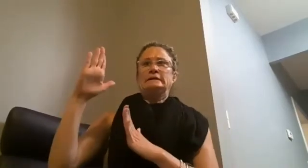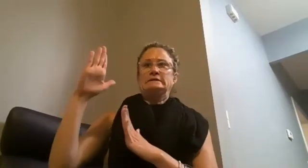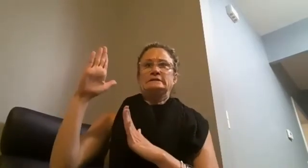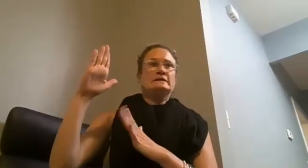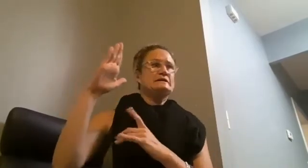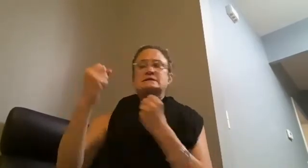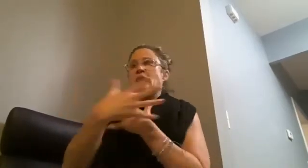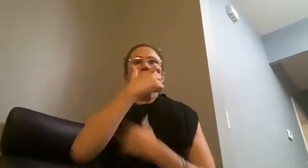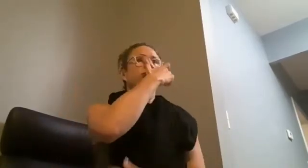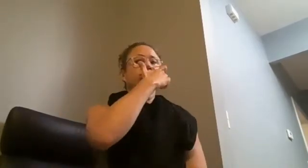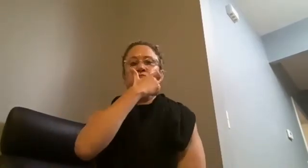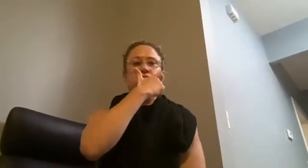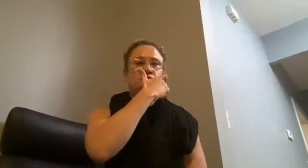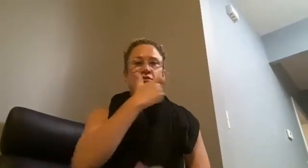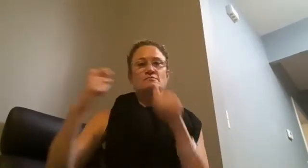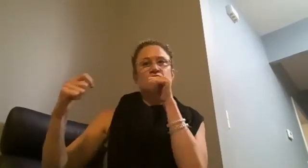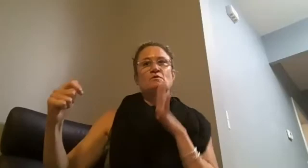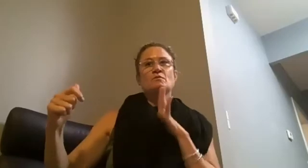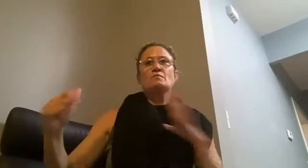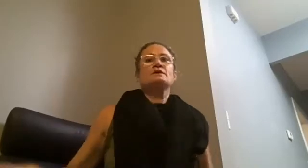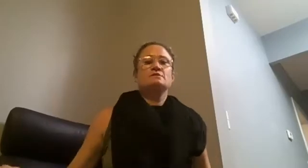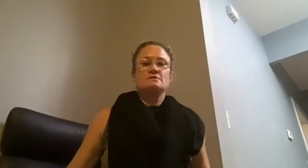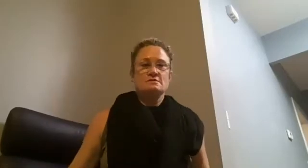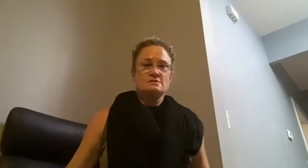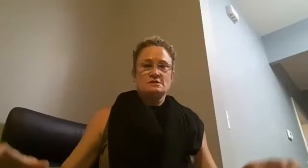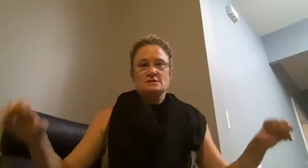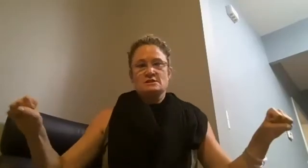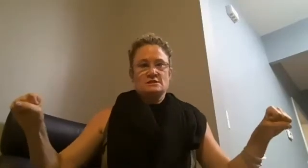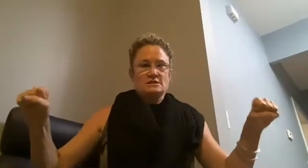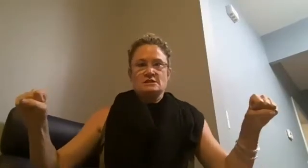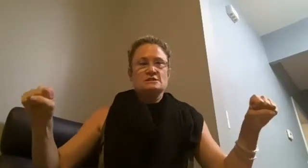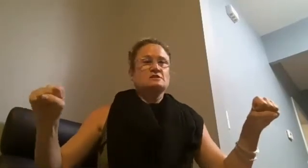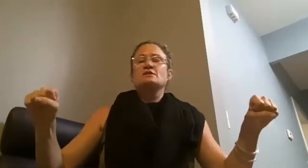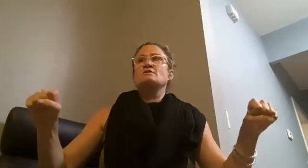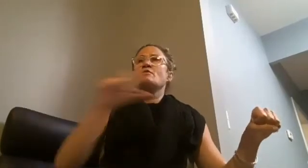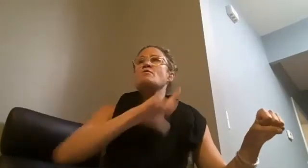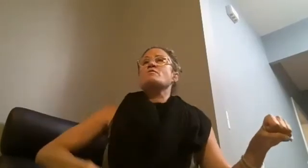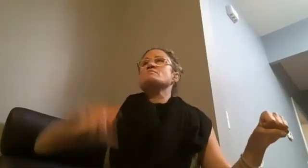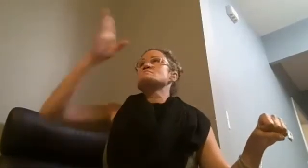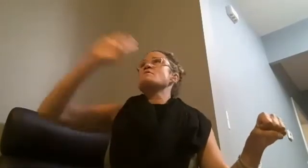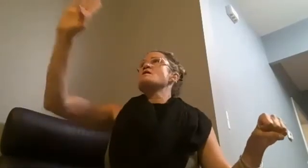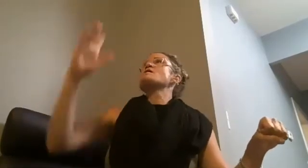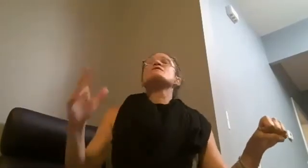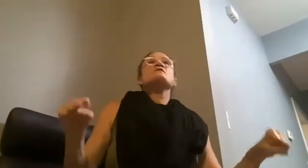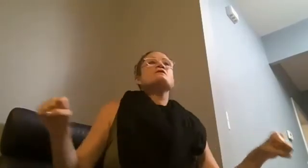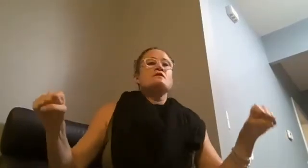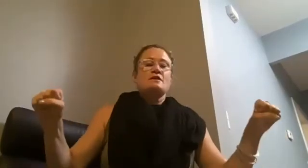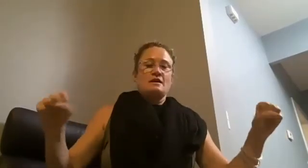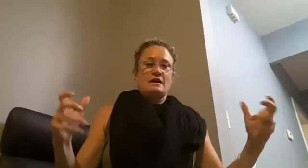scared. And the woman next to me is gripping the thing and she starts saying the Lord's Prayer out loud. And I put my hand over